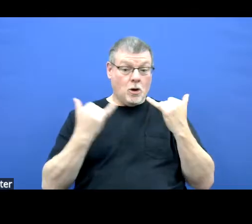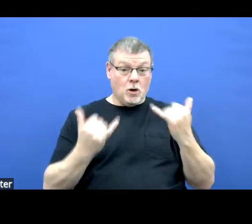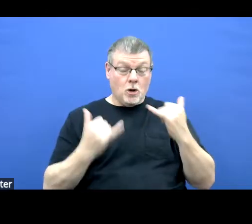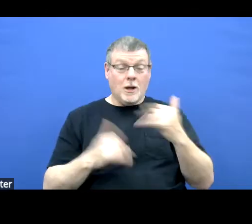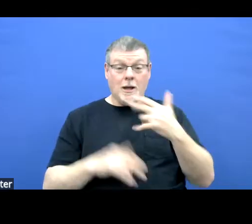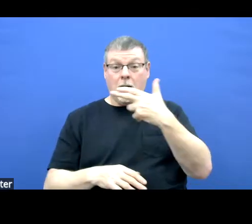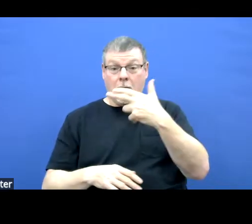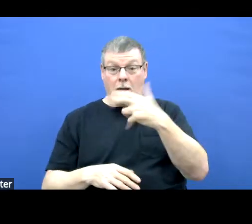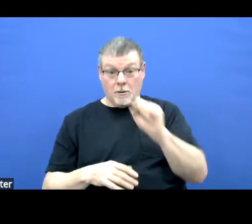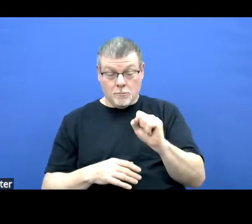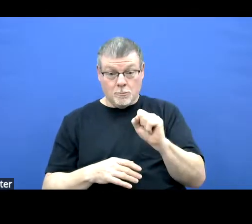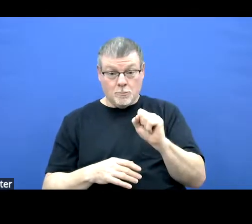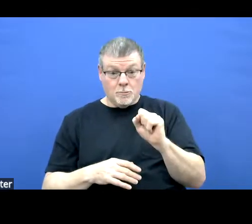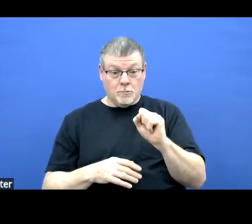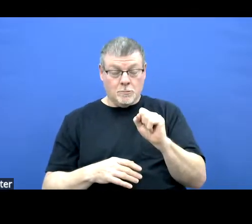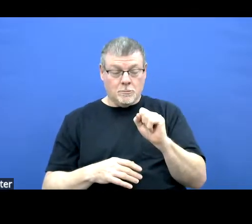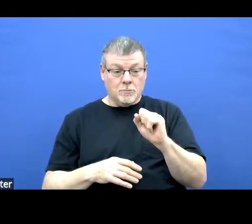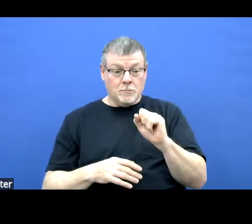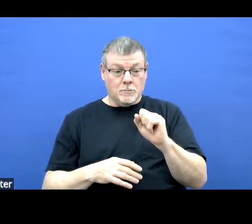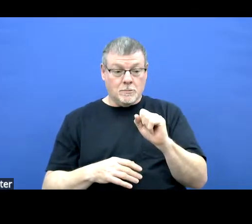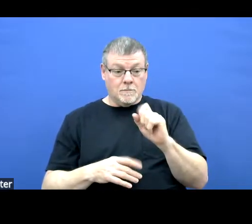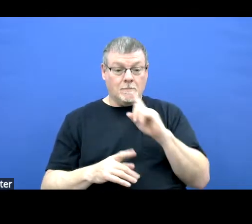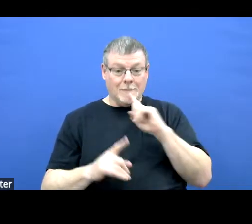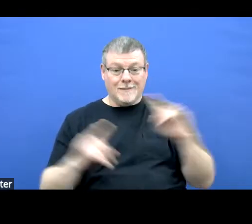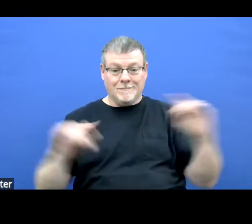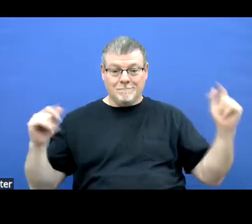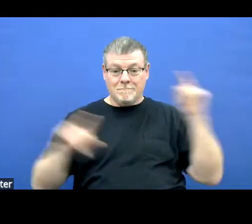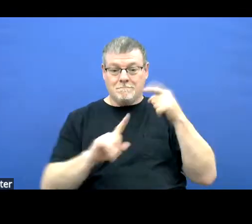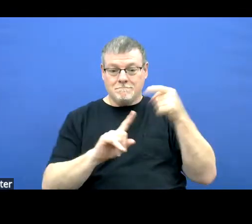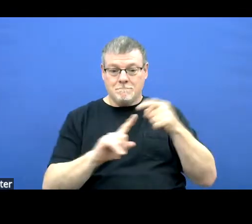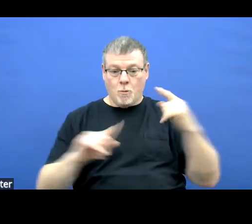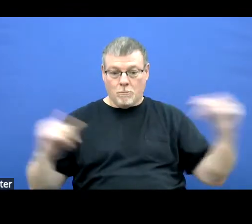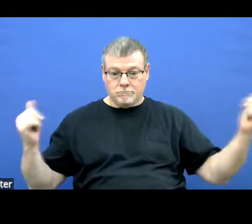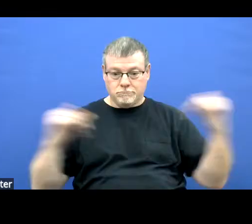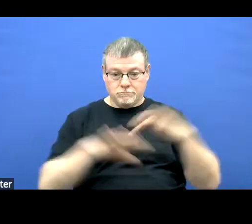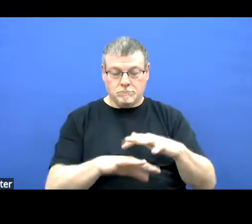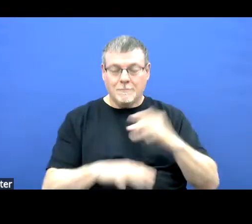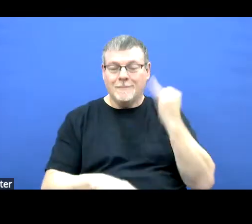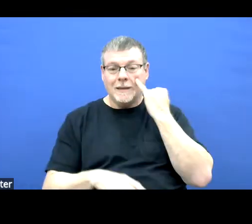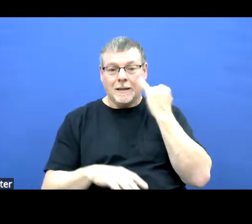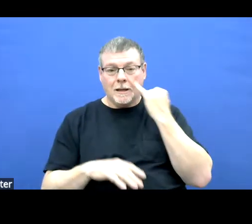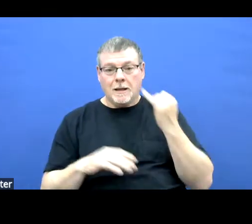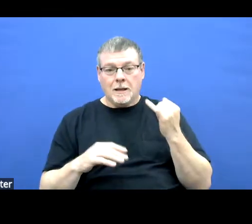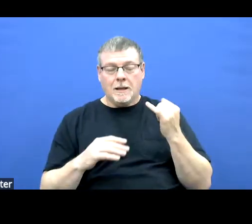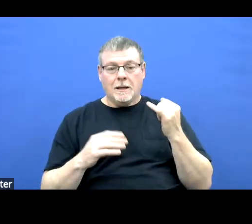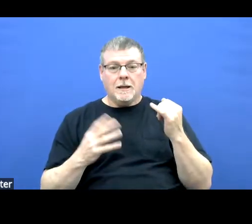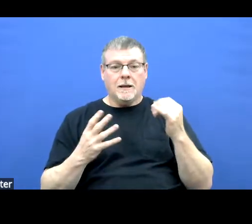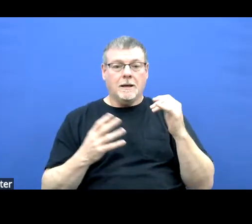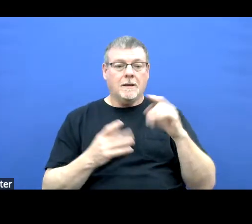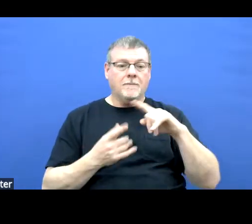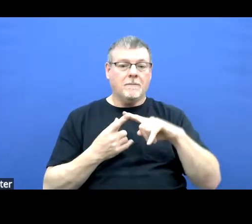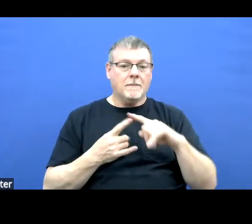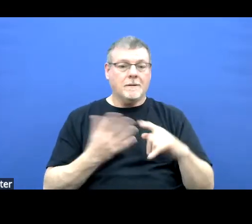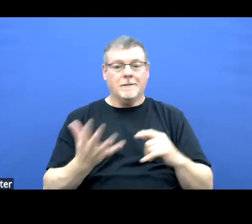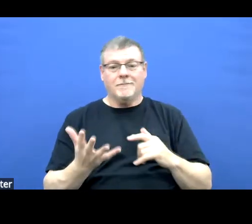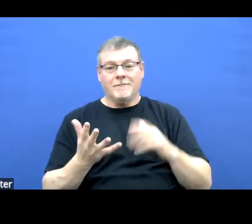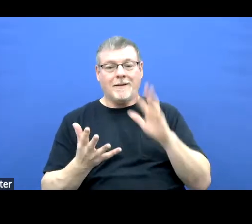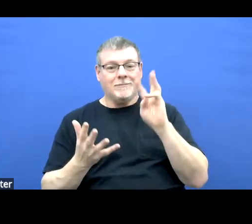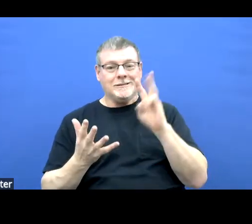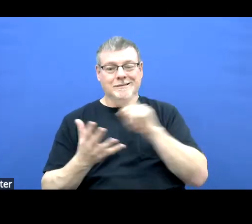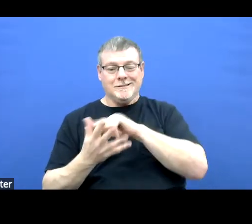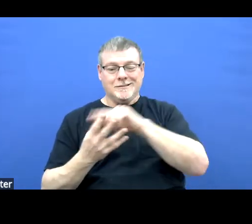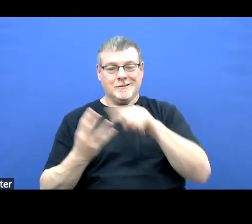high school is the point of congregation. Should there be, as one of 5 or 6 points